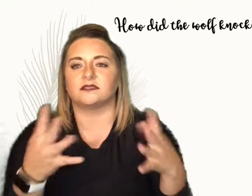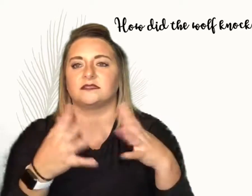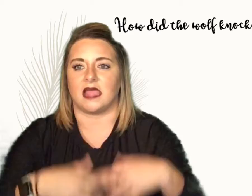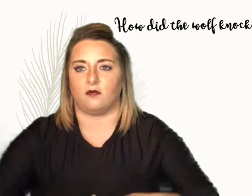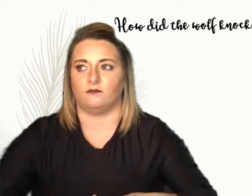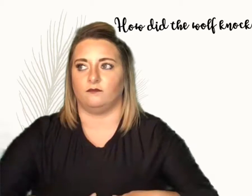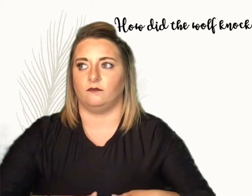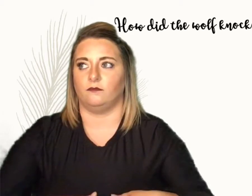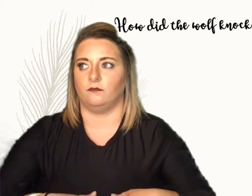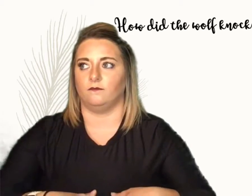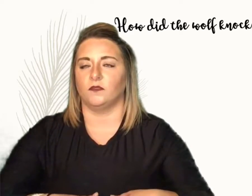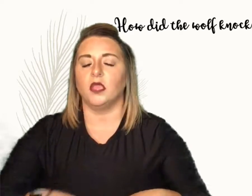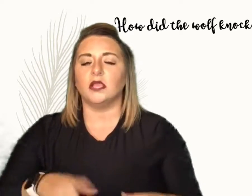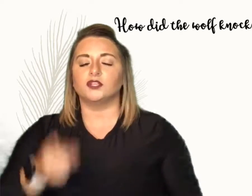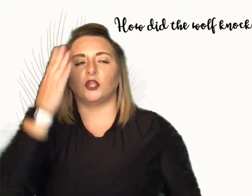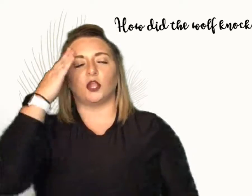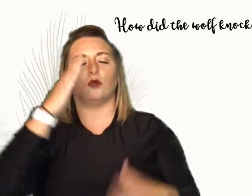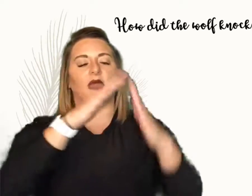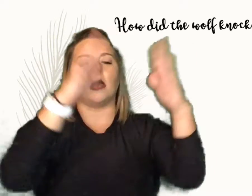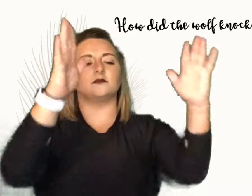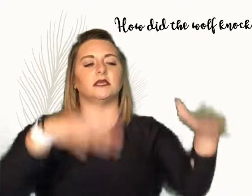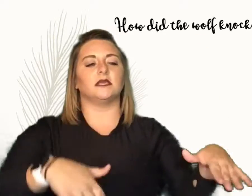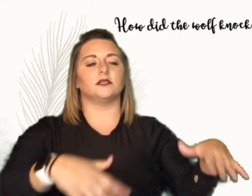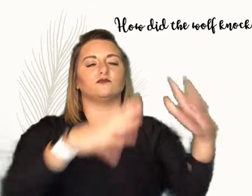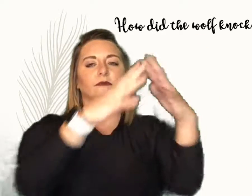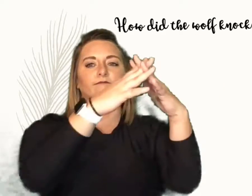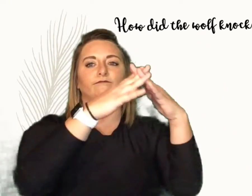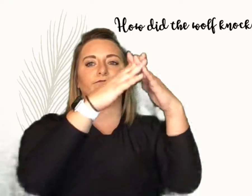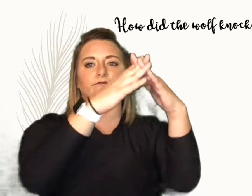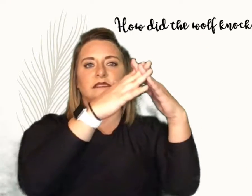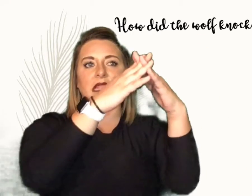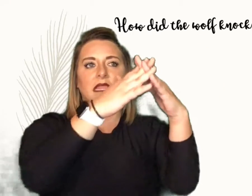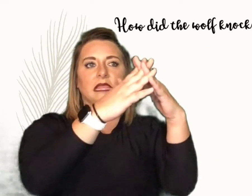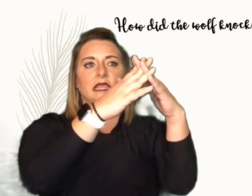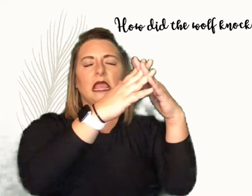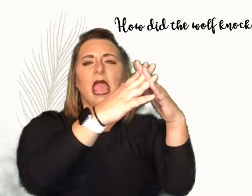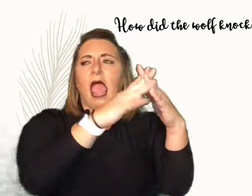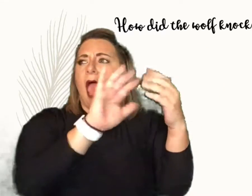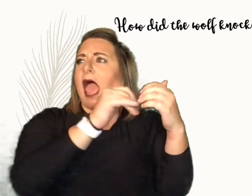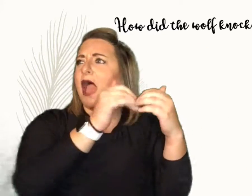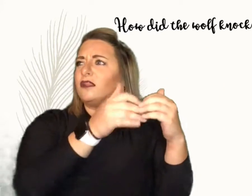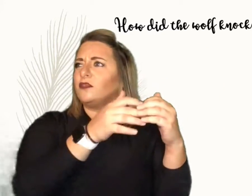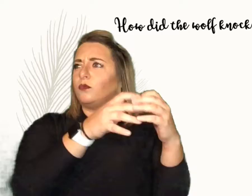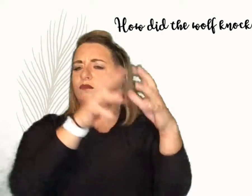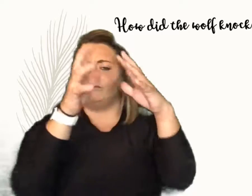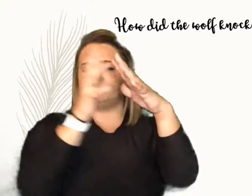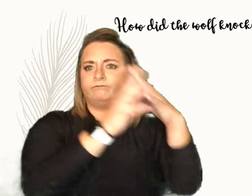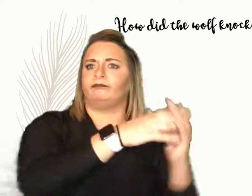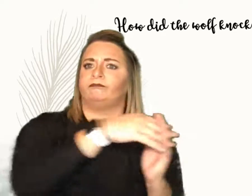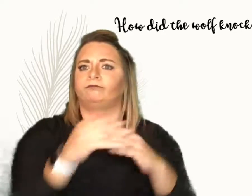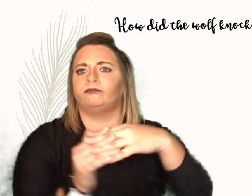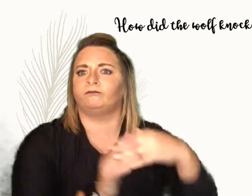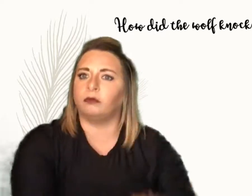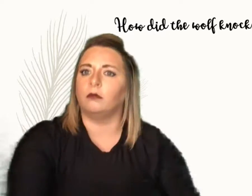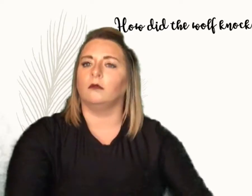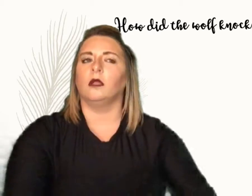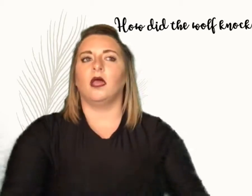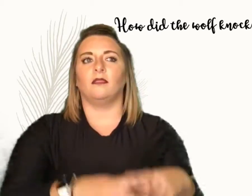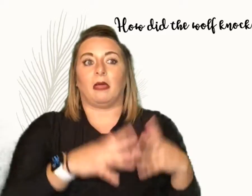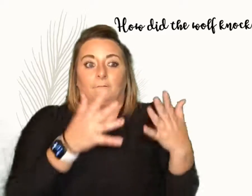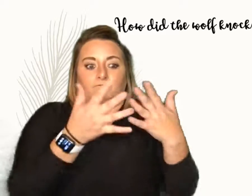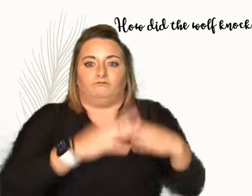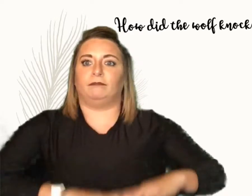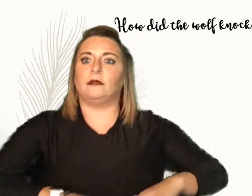the house down? So you know the houses were standing. How did the wolf